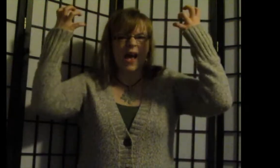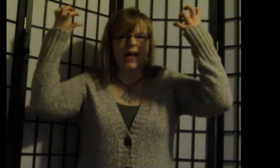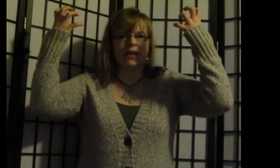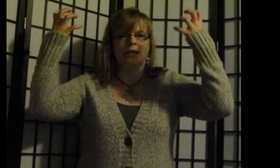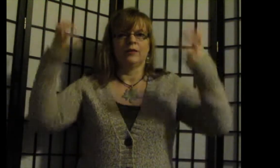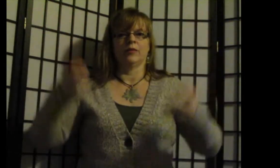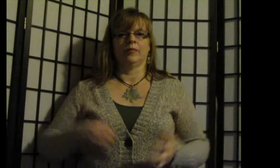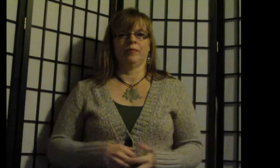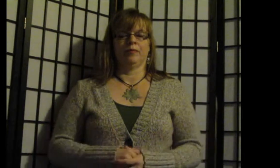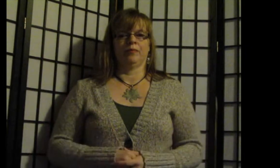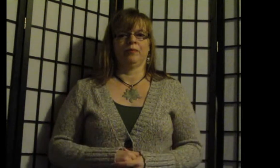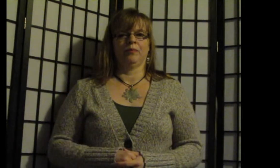Mad.